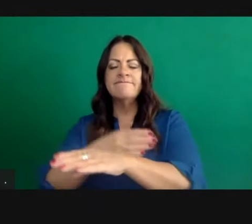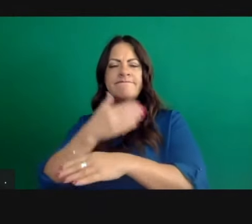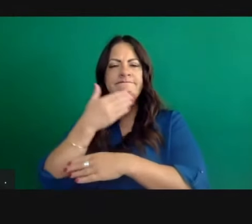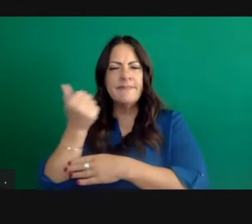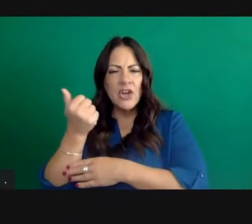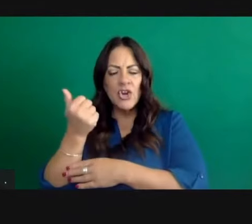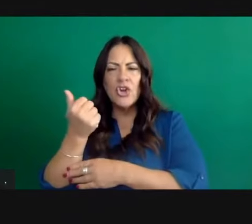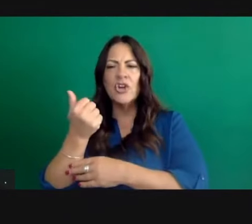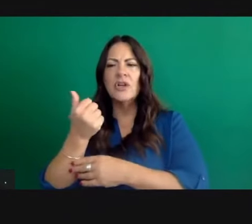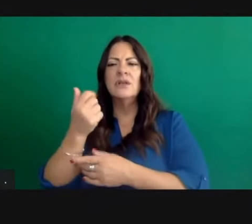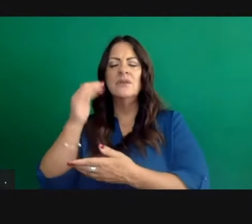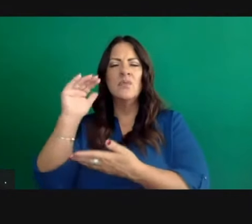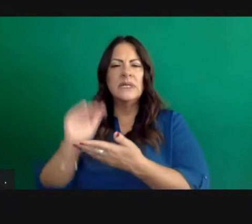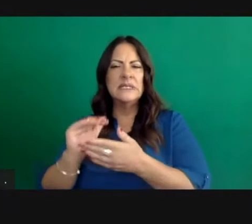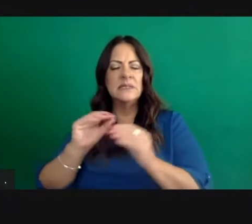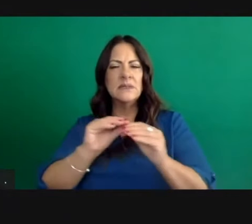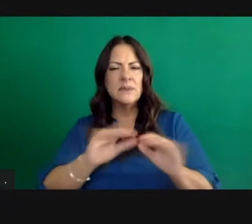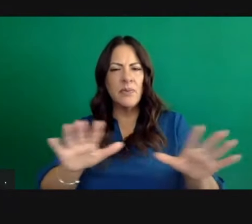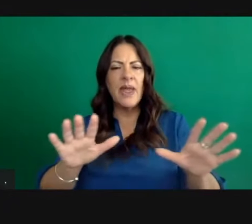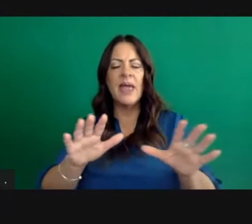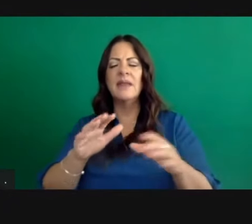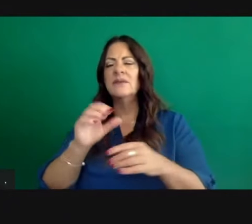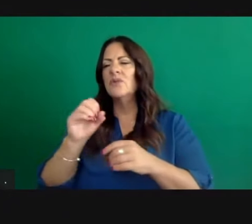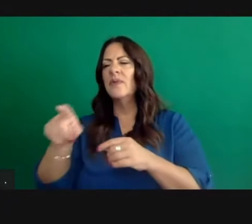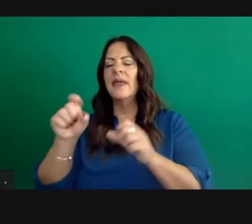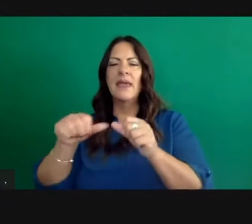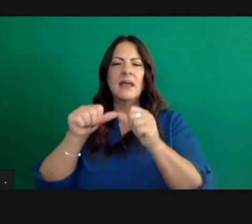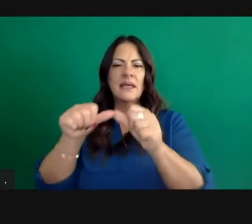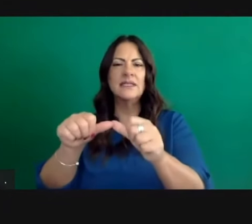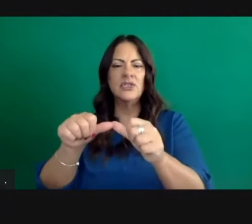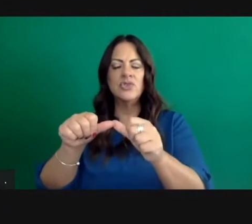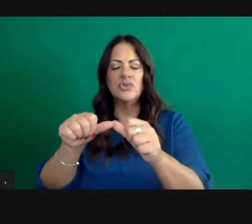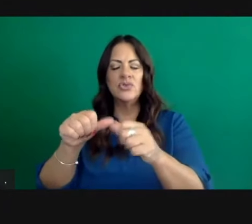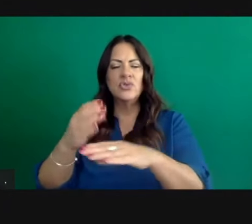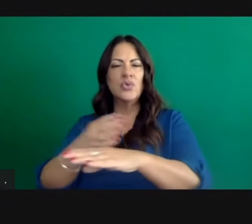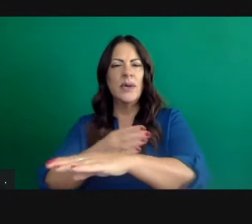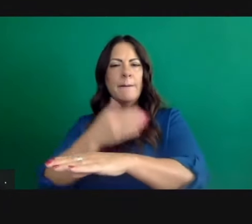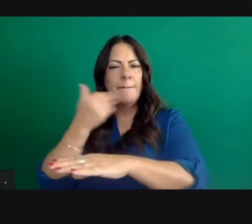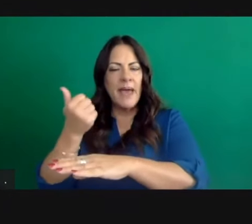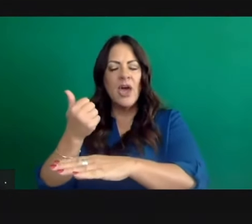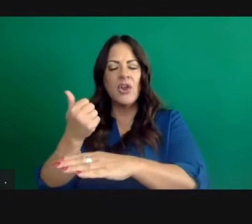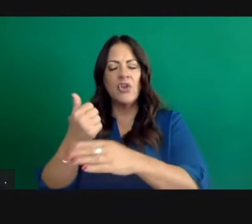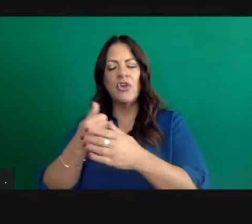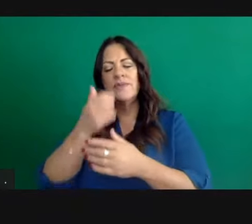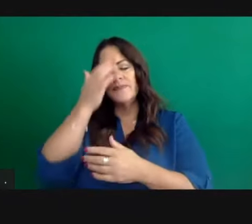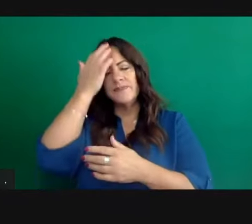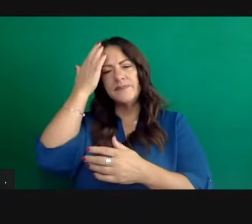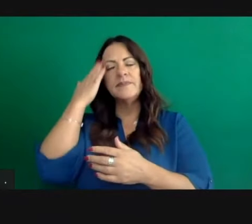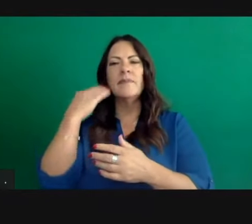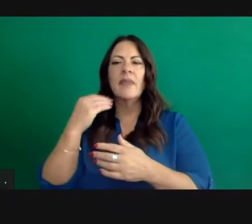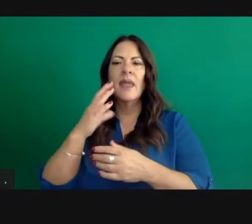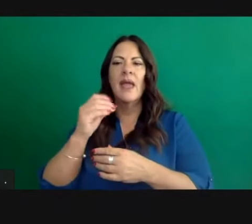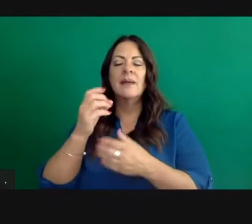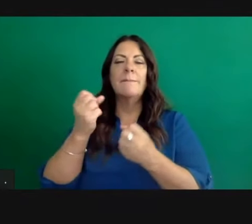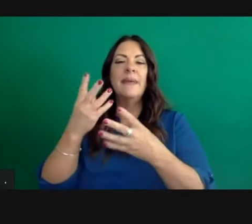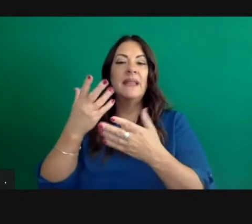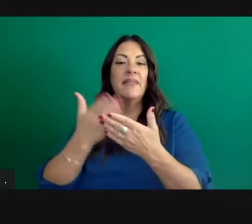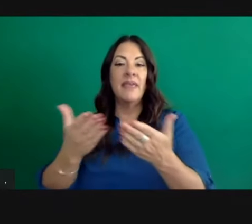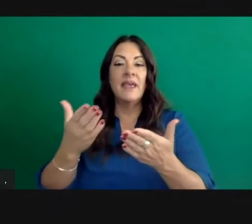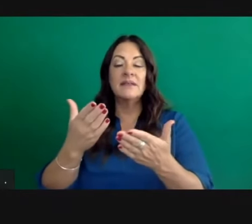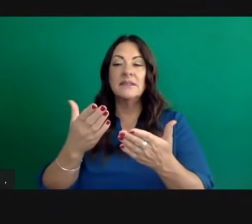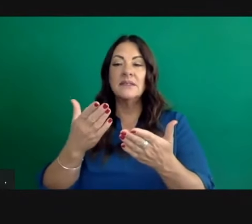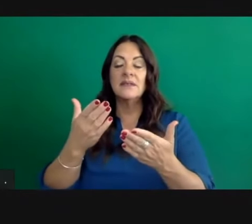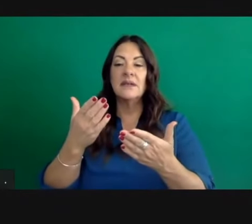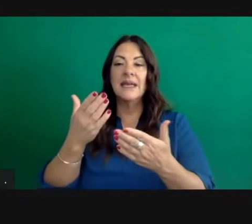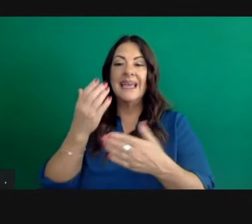any transmission increases that they're seeing. Often these aren't themselves the things that will immediately stop a county